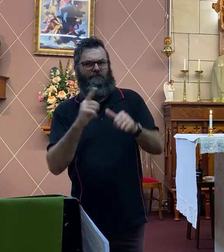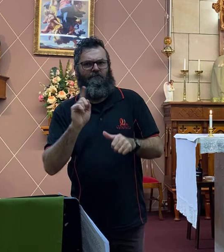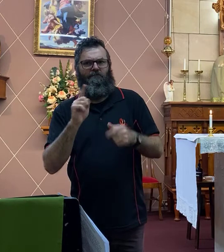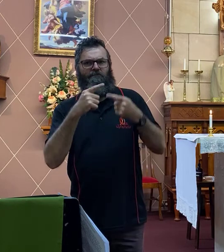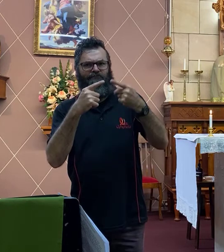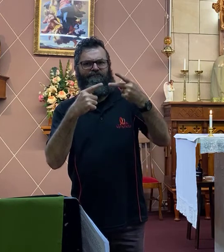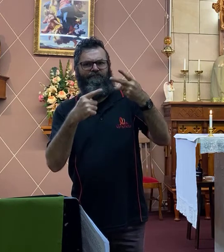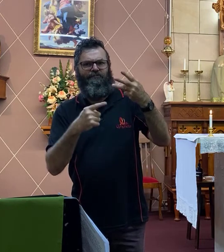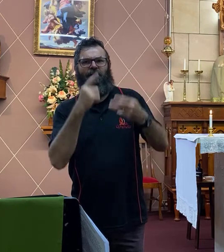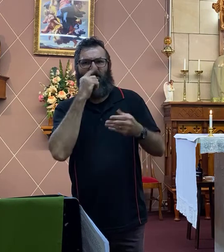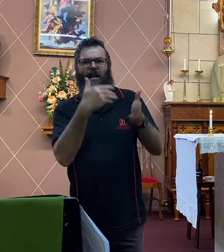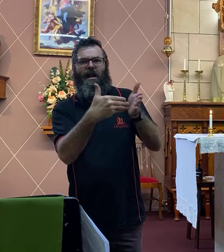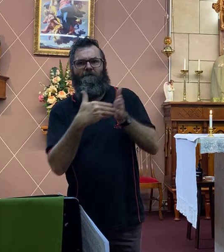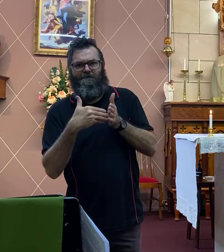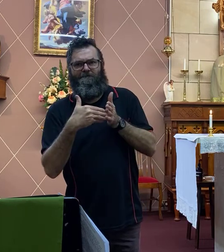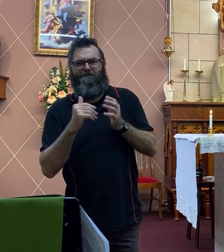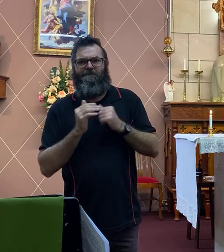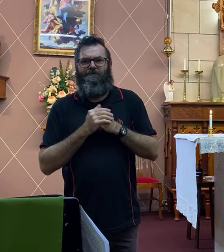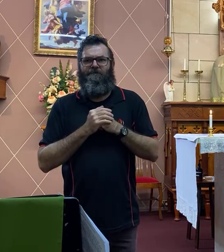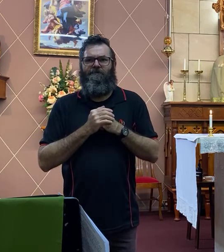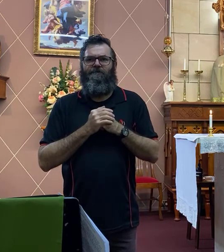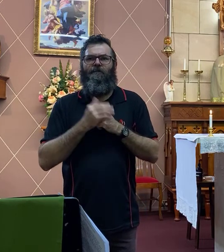The woman loved her daughter very much,